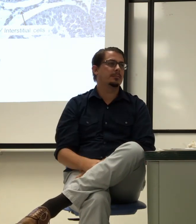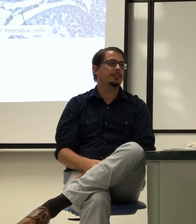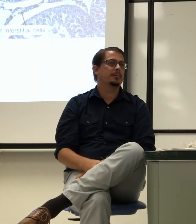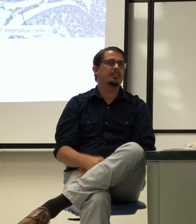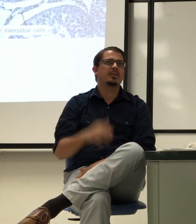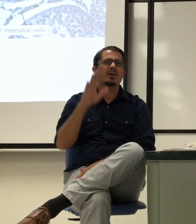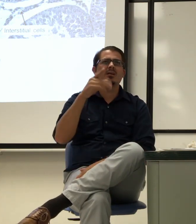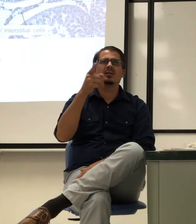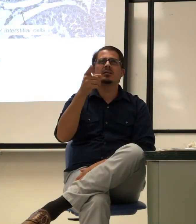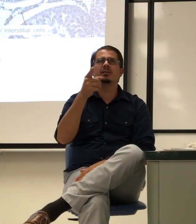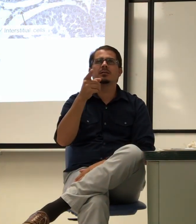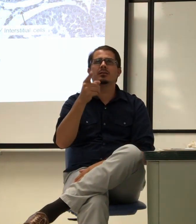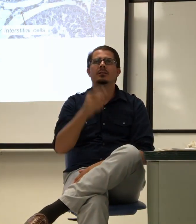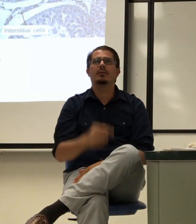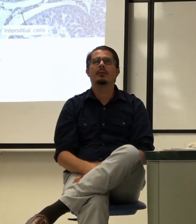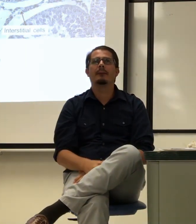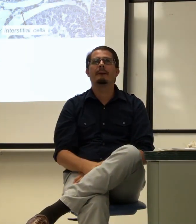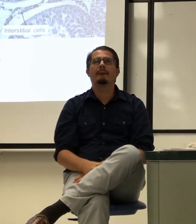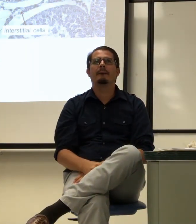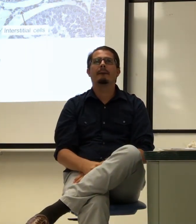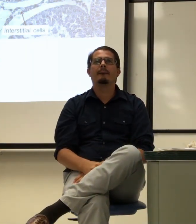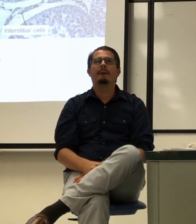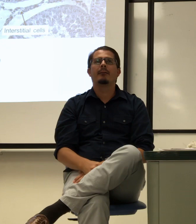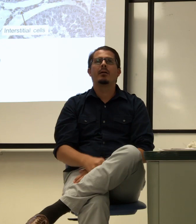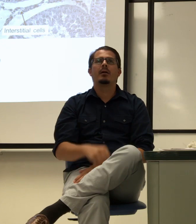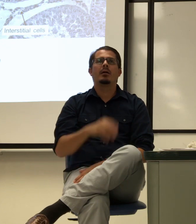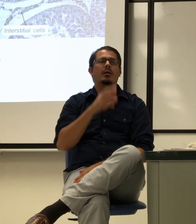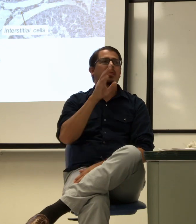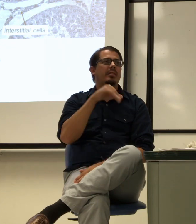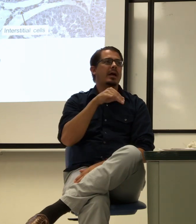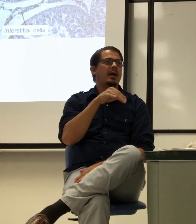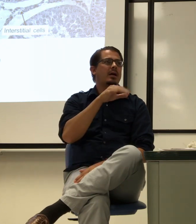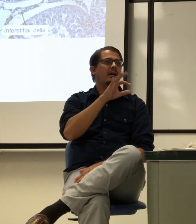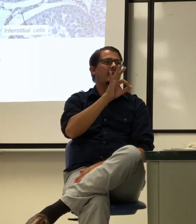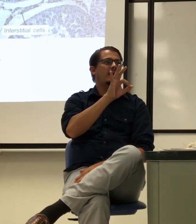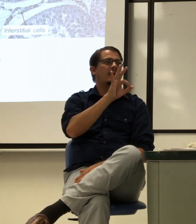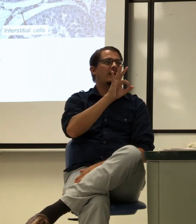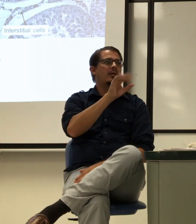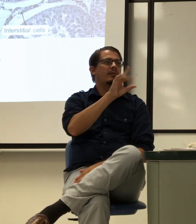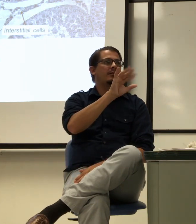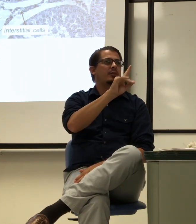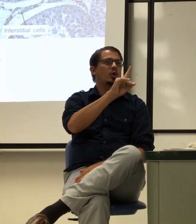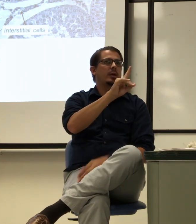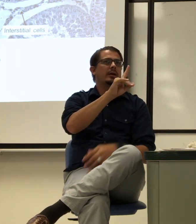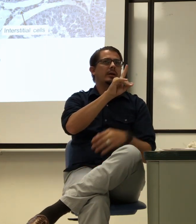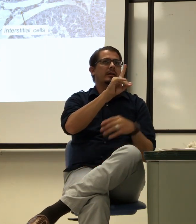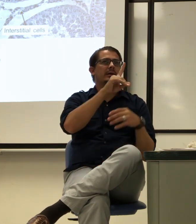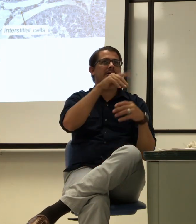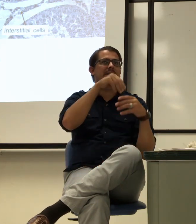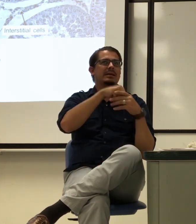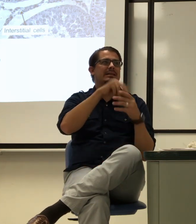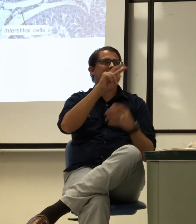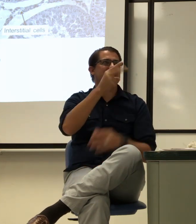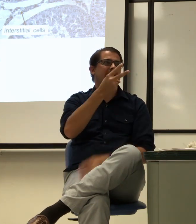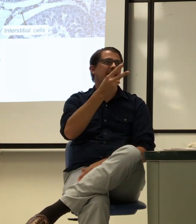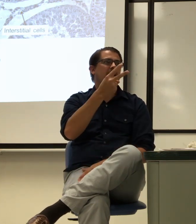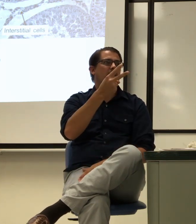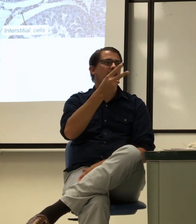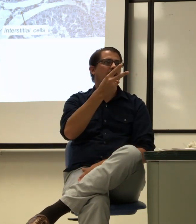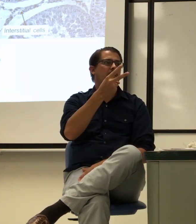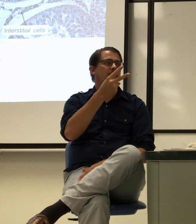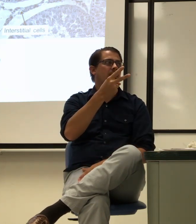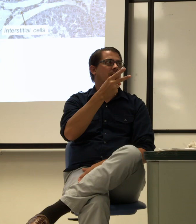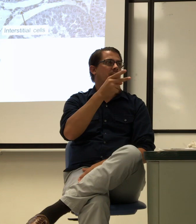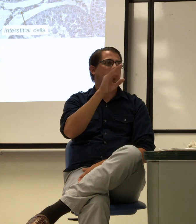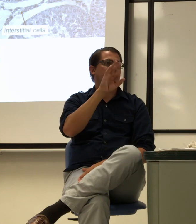Was there a handout? Yes. So what is the fluid that's in the secondary? Good